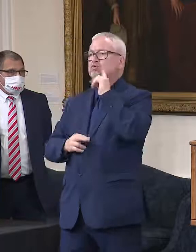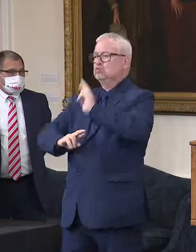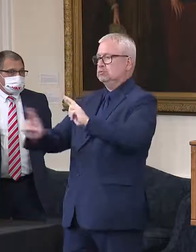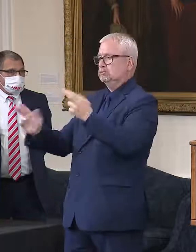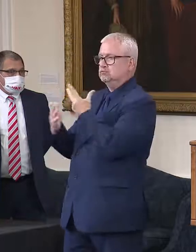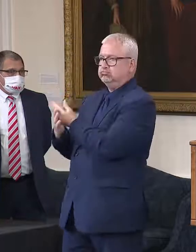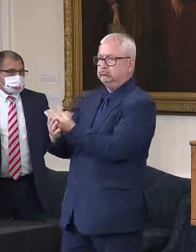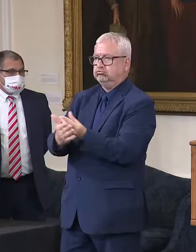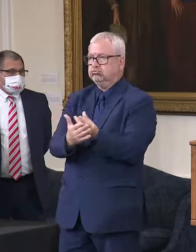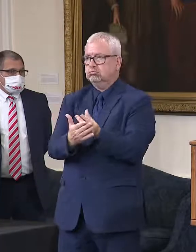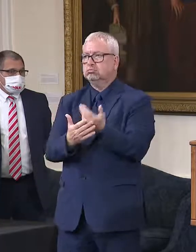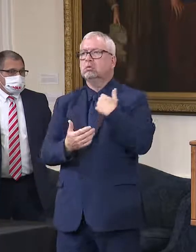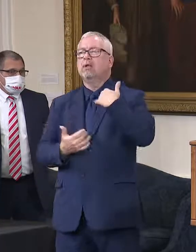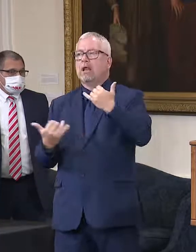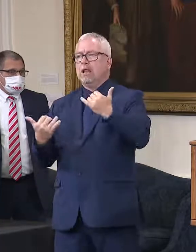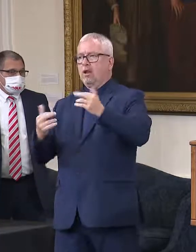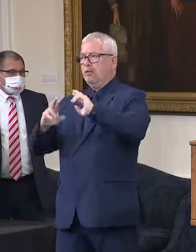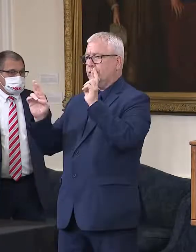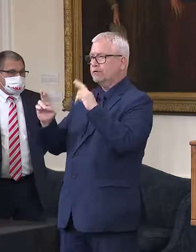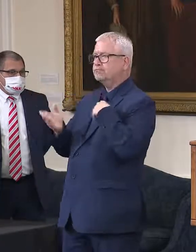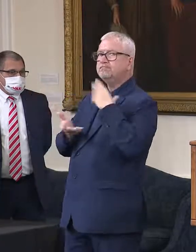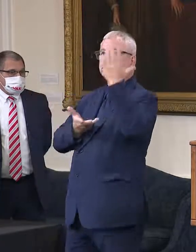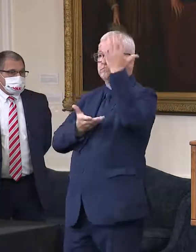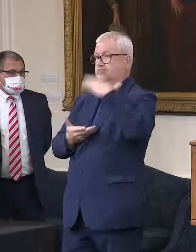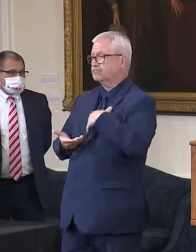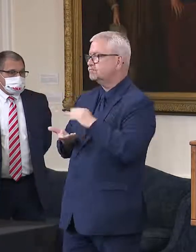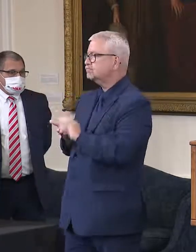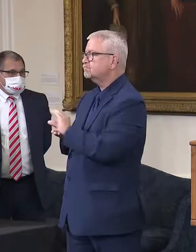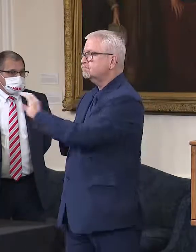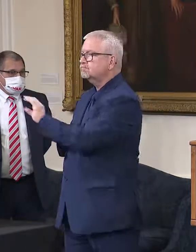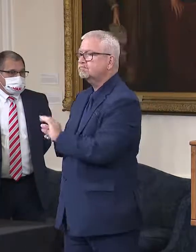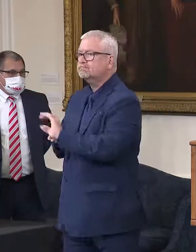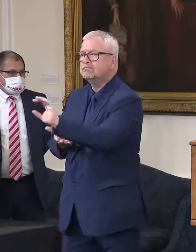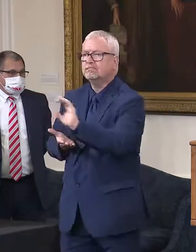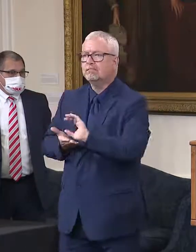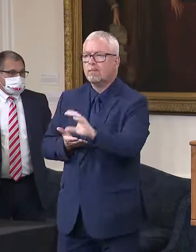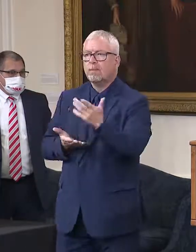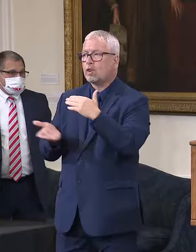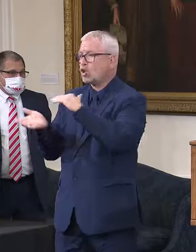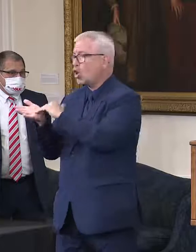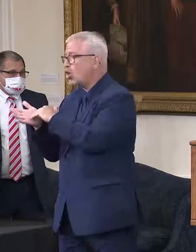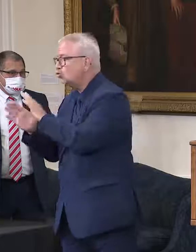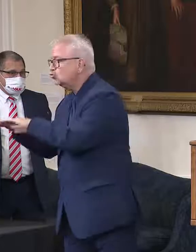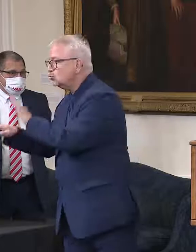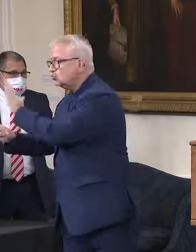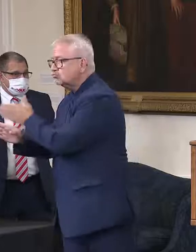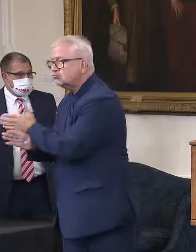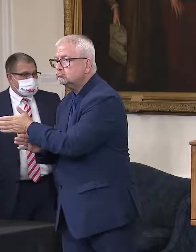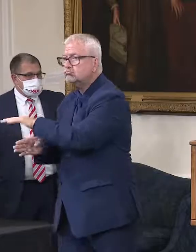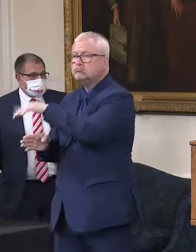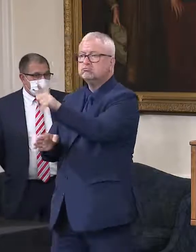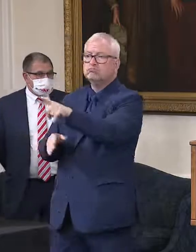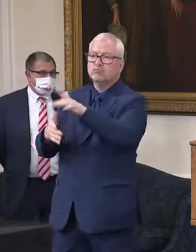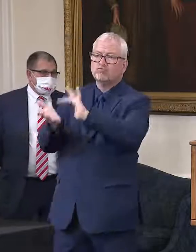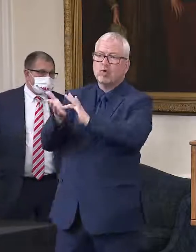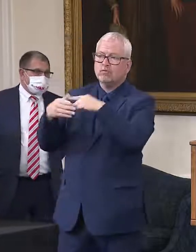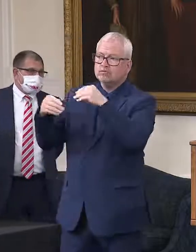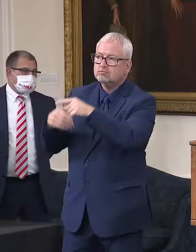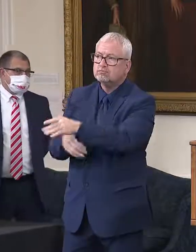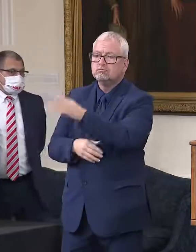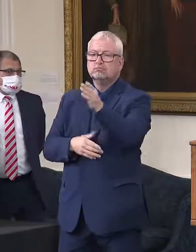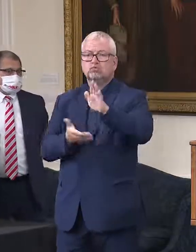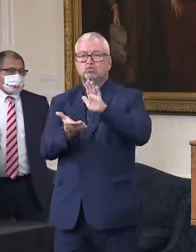with pediatricians, pharmacies, school systems, local health departments, and the Vaccine Equity Task